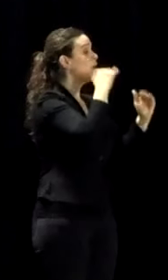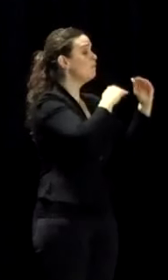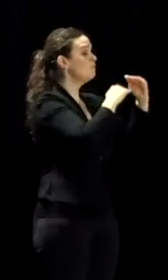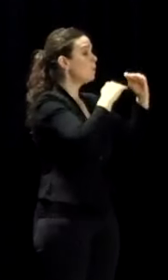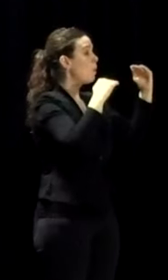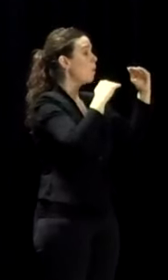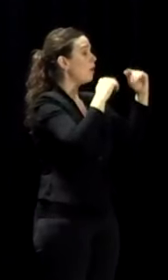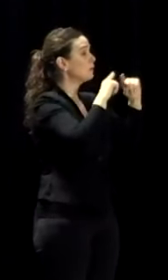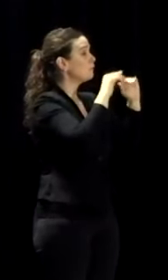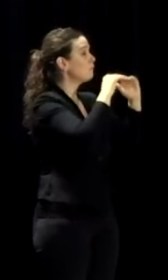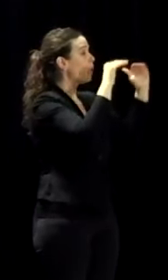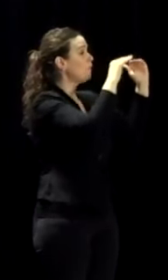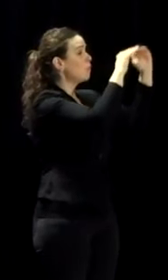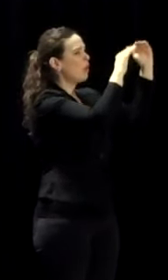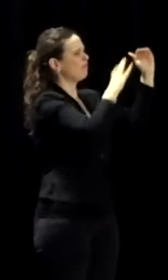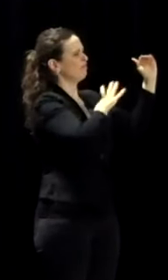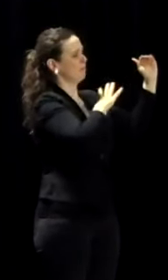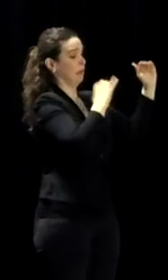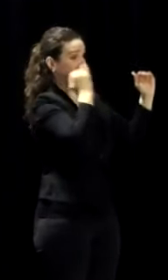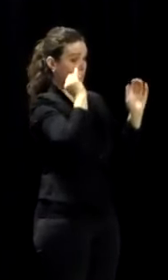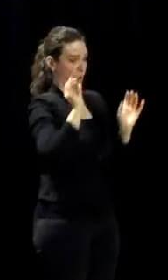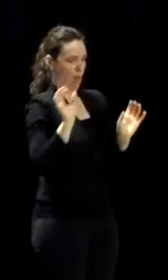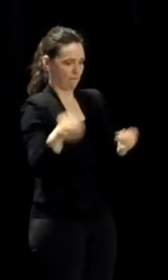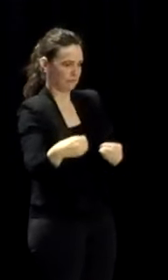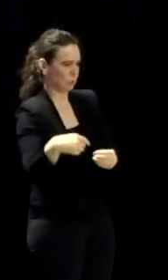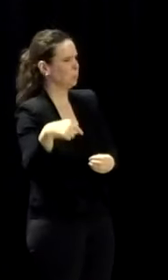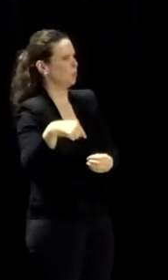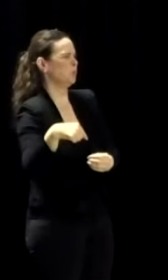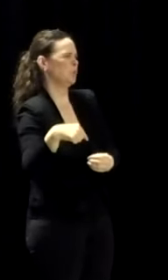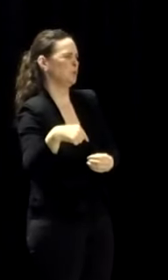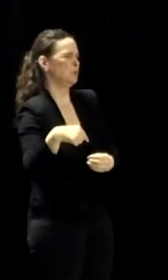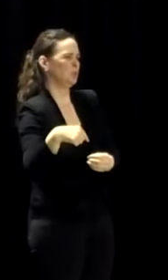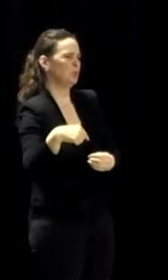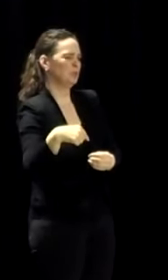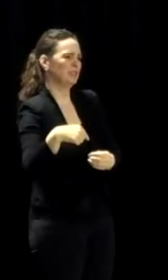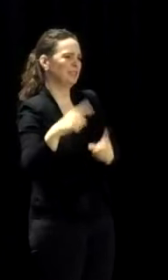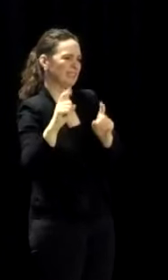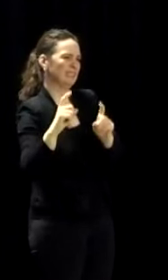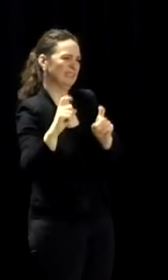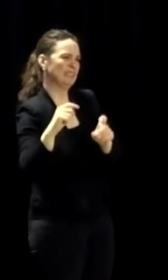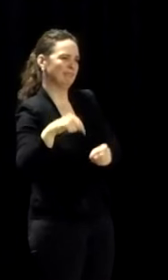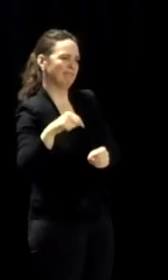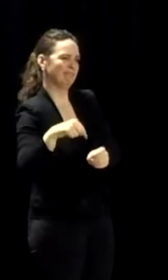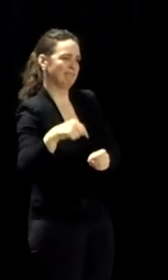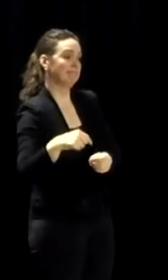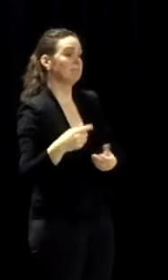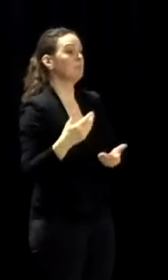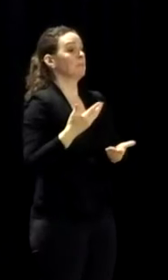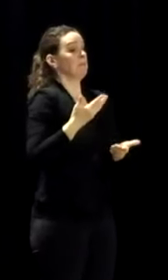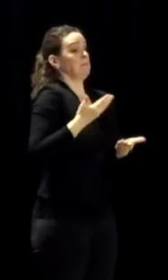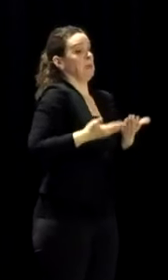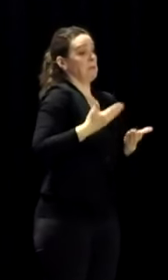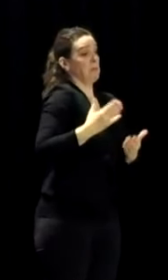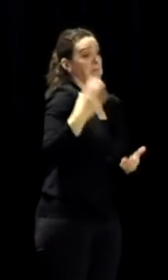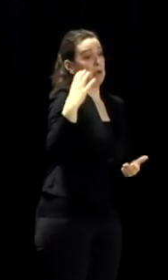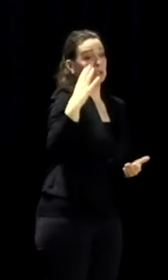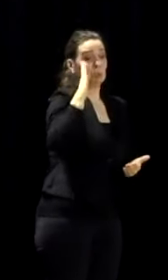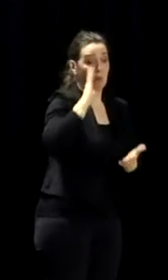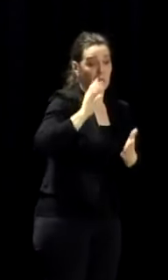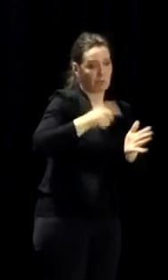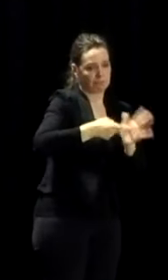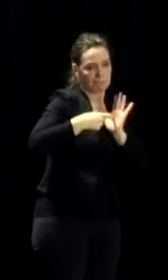department's recommendation. This is their decision that they make. Our health department does our investigation, and we identify everybody that